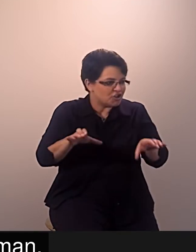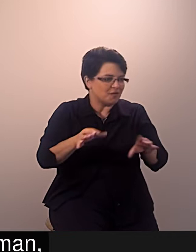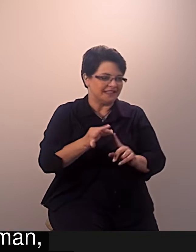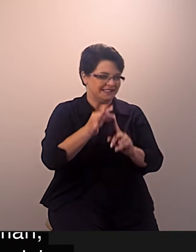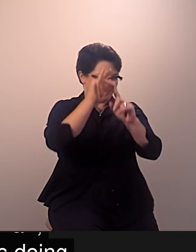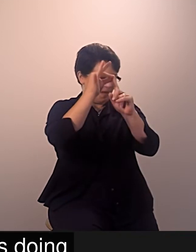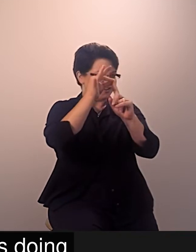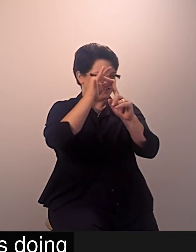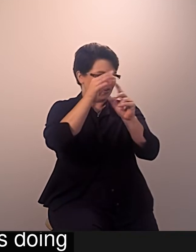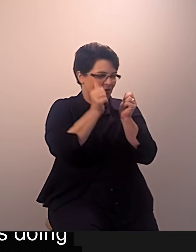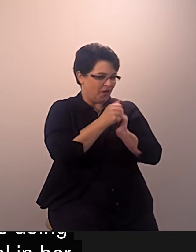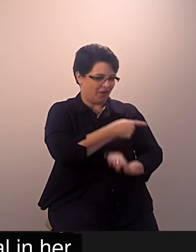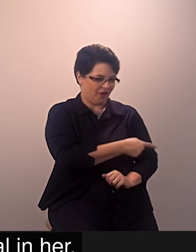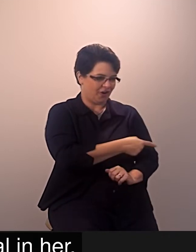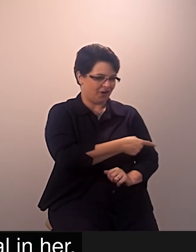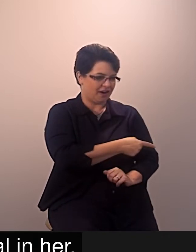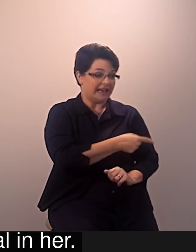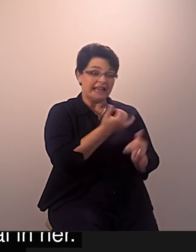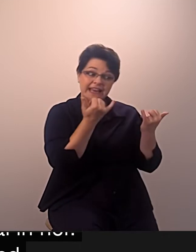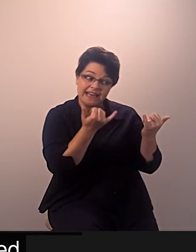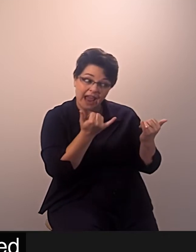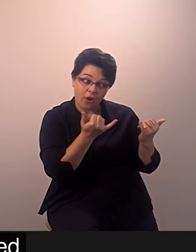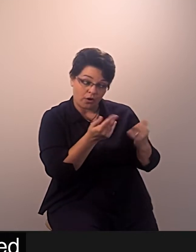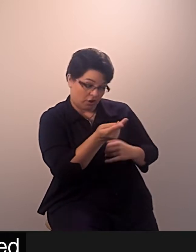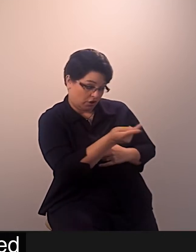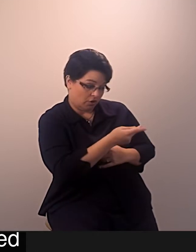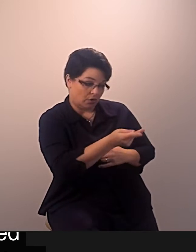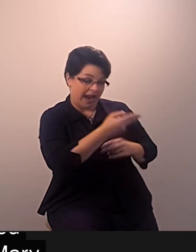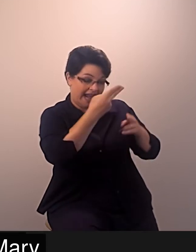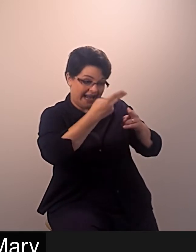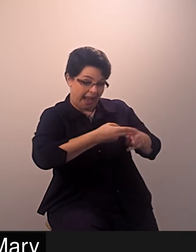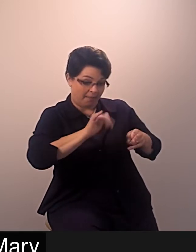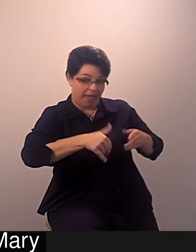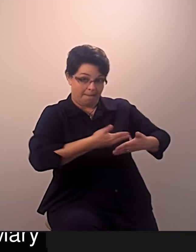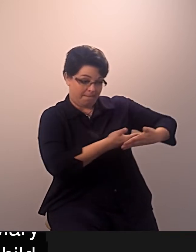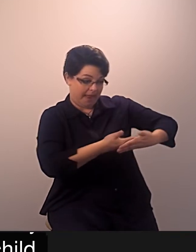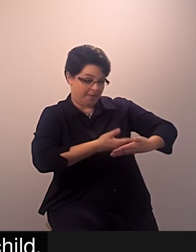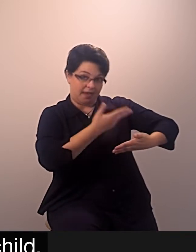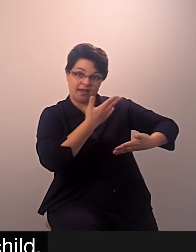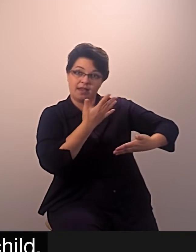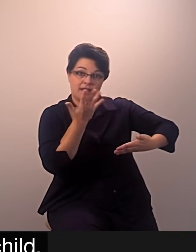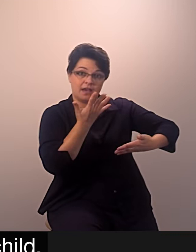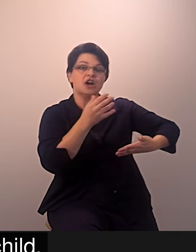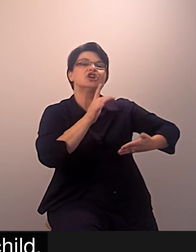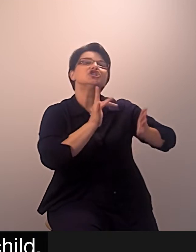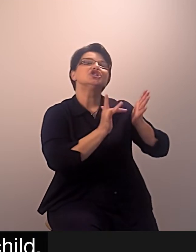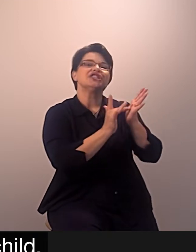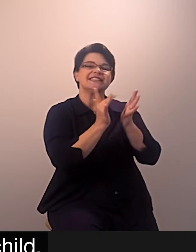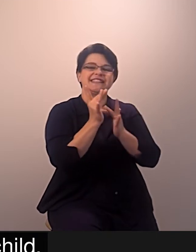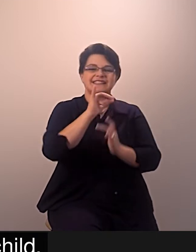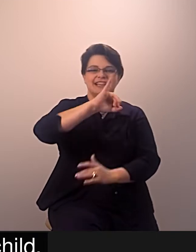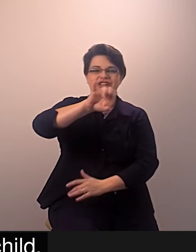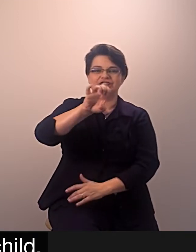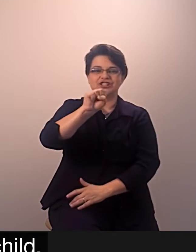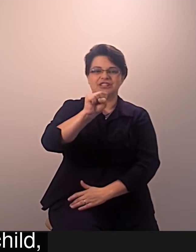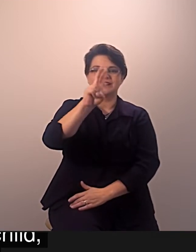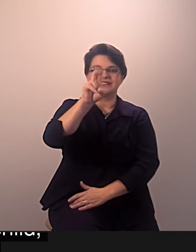her. He instructed Joseph and Mary to name the child Jesus, which means